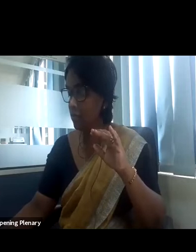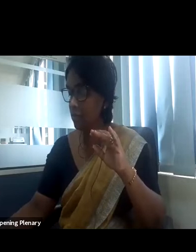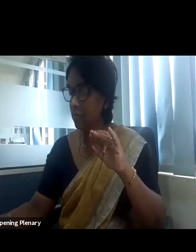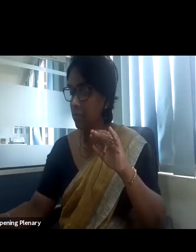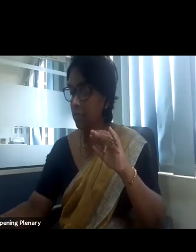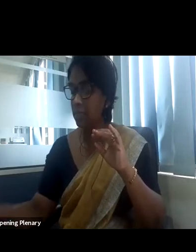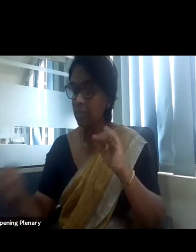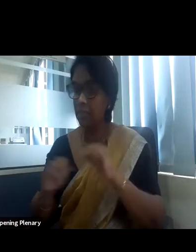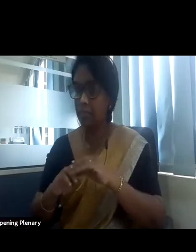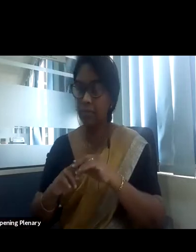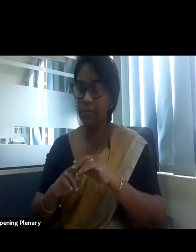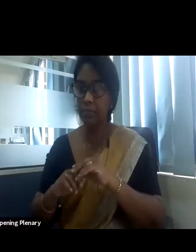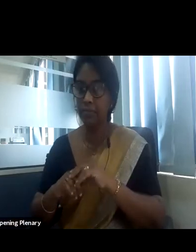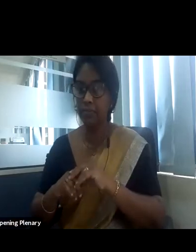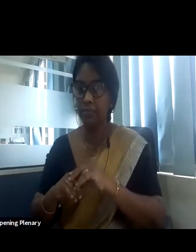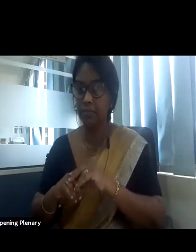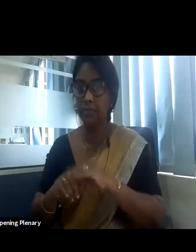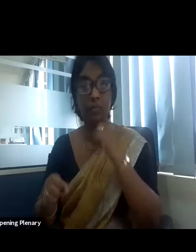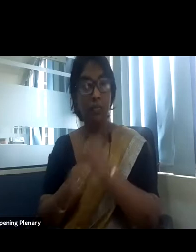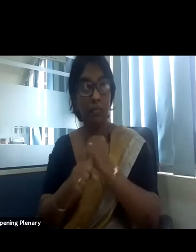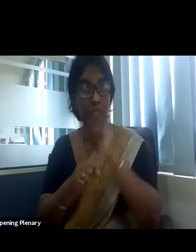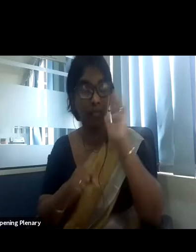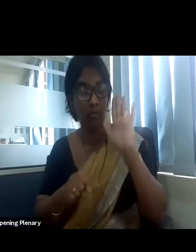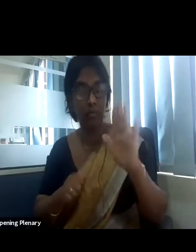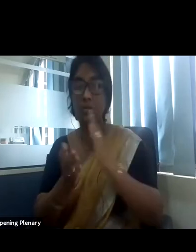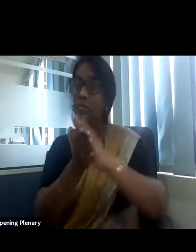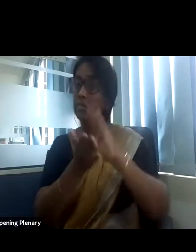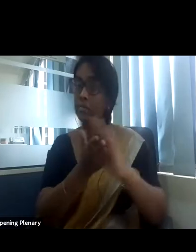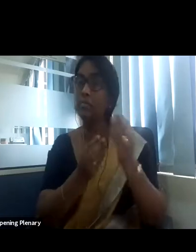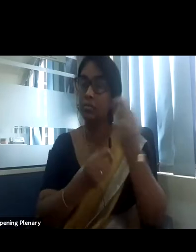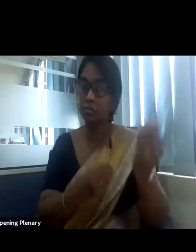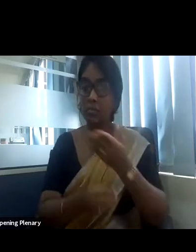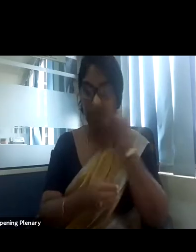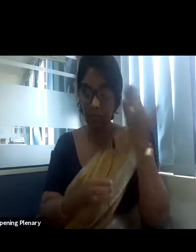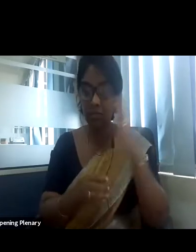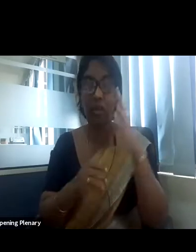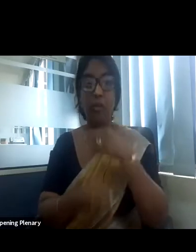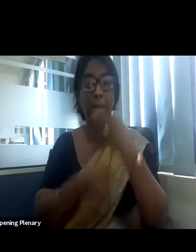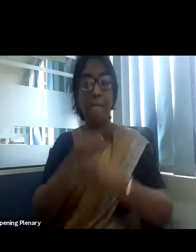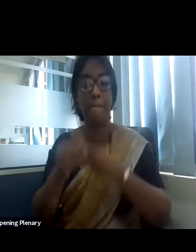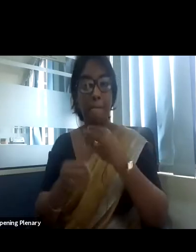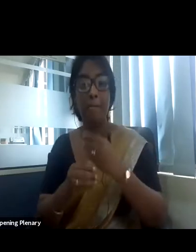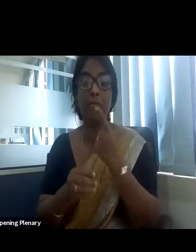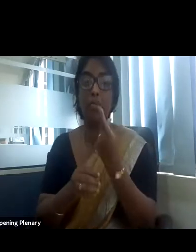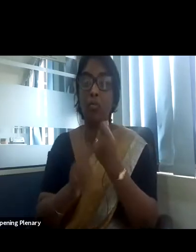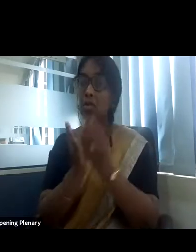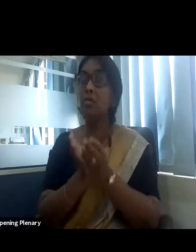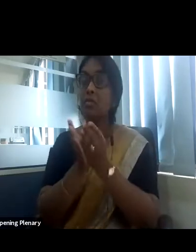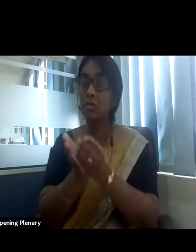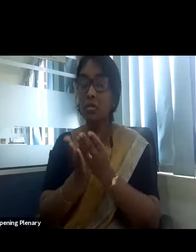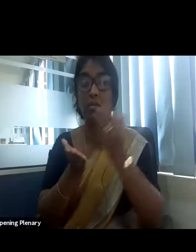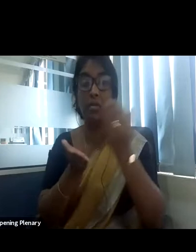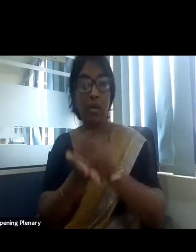to mobilize innovative financing tools such as blended finance and SDG